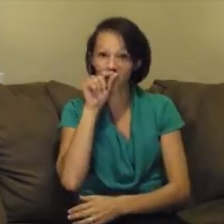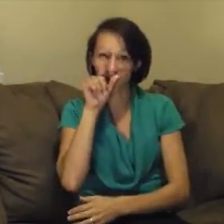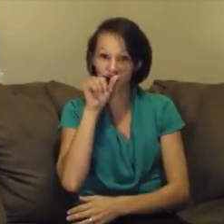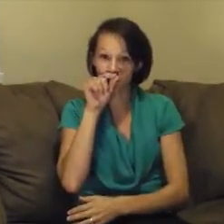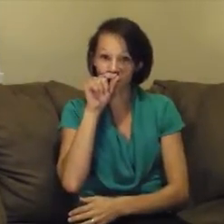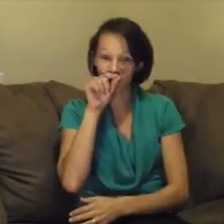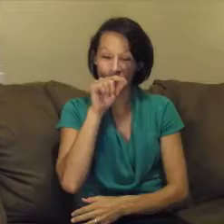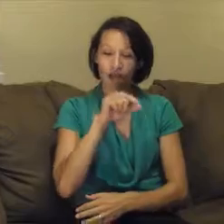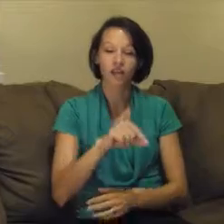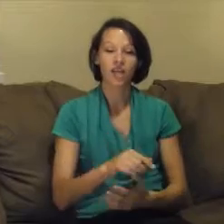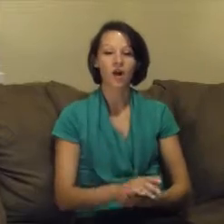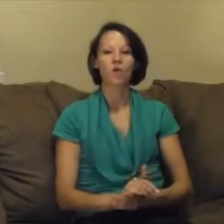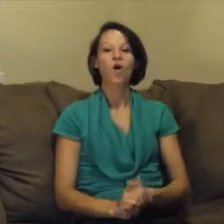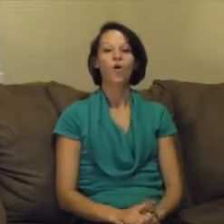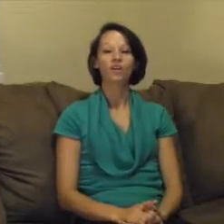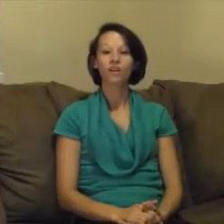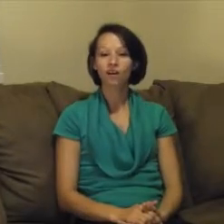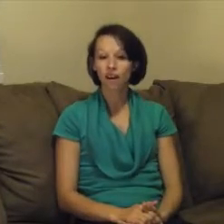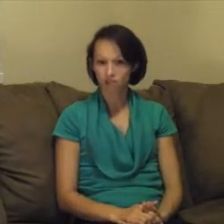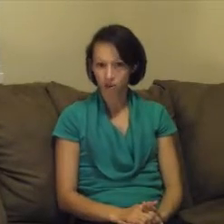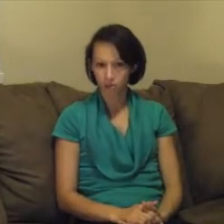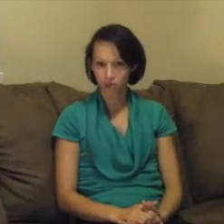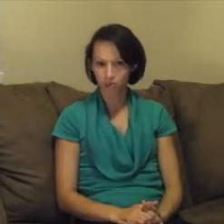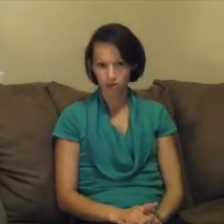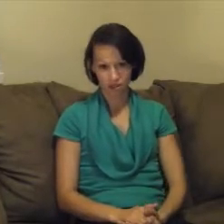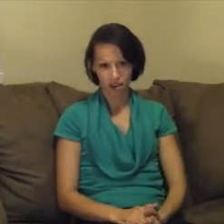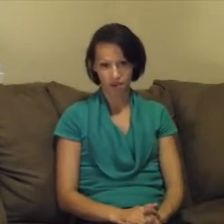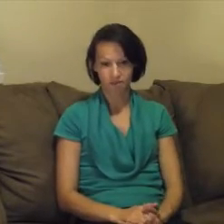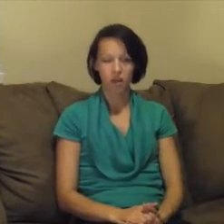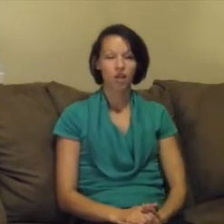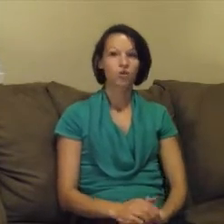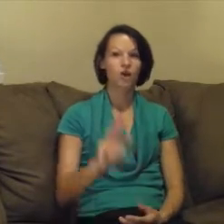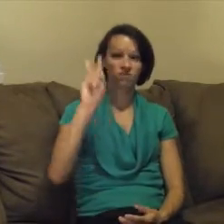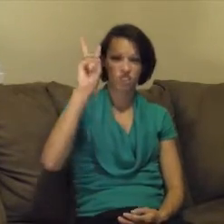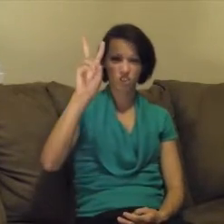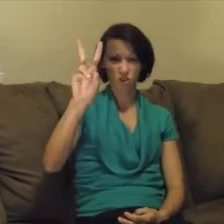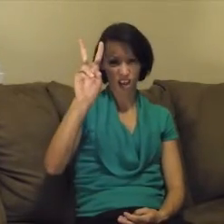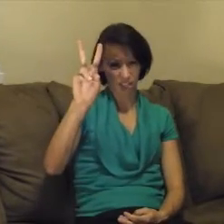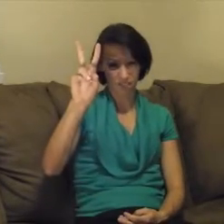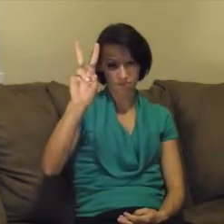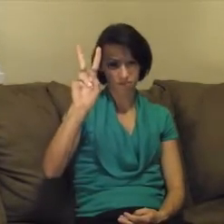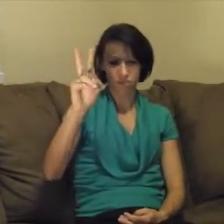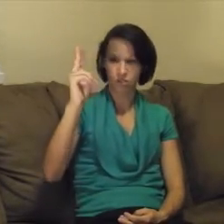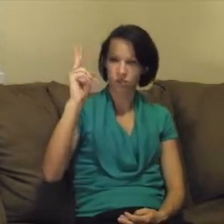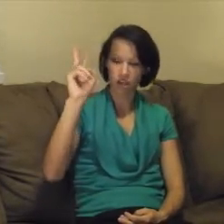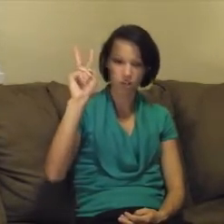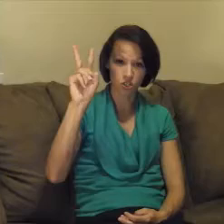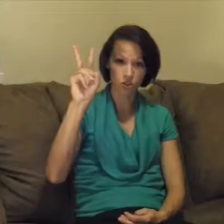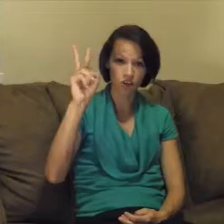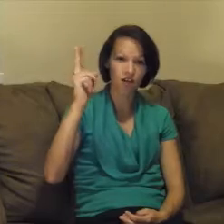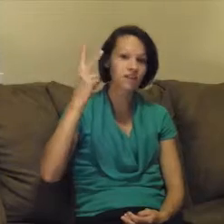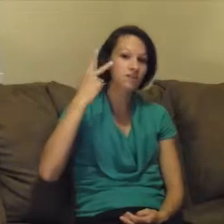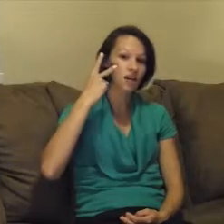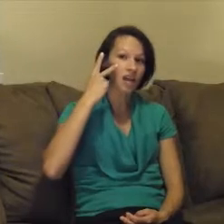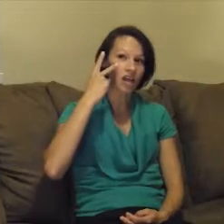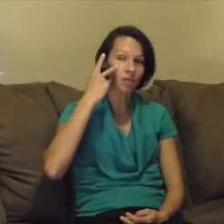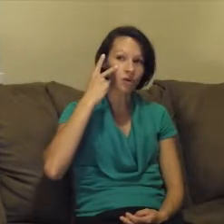bird. Now, or look at the blue, blue sky. You have two eyes. So you get your two fingers and you put them by